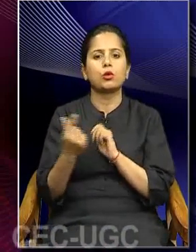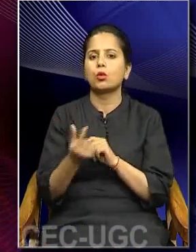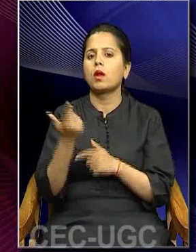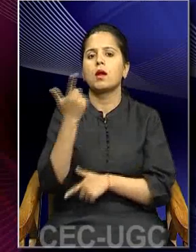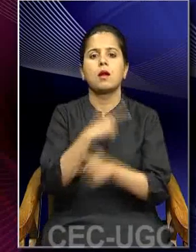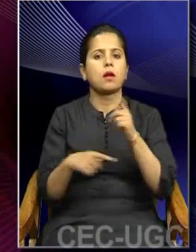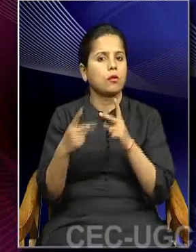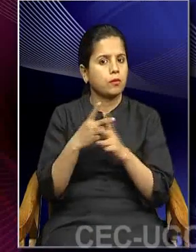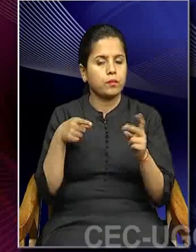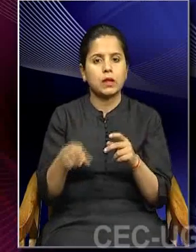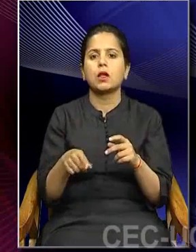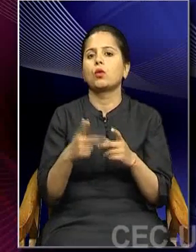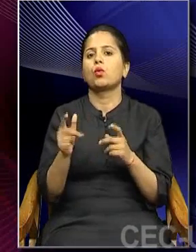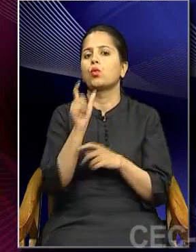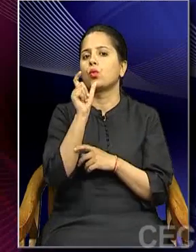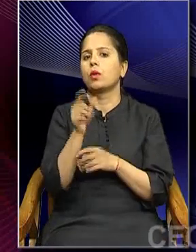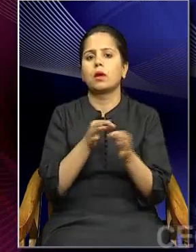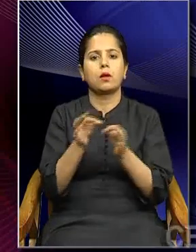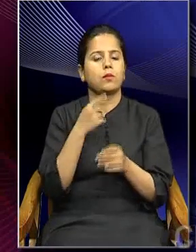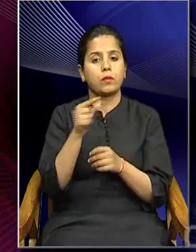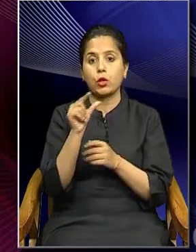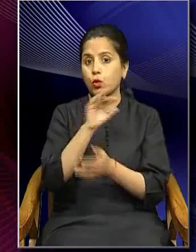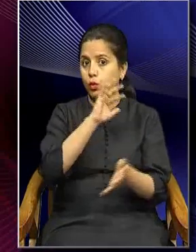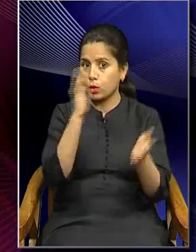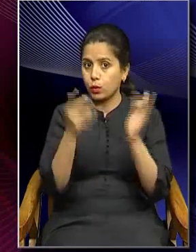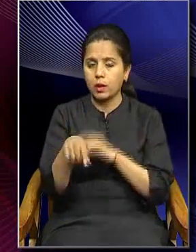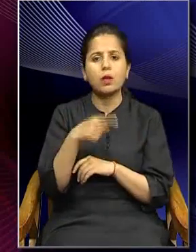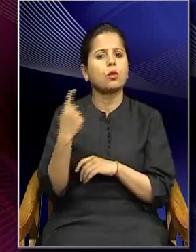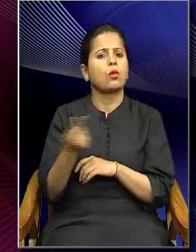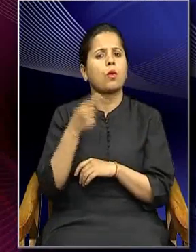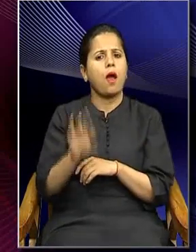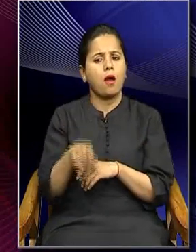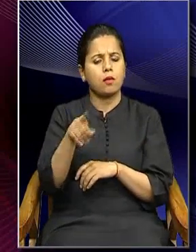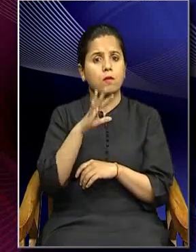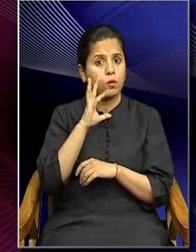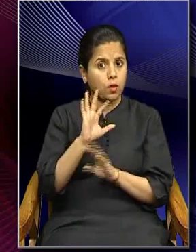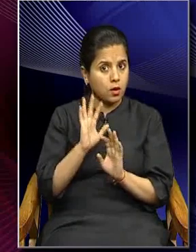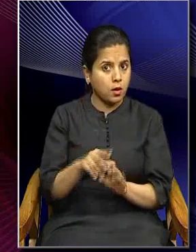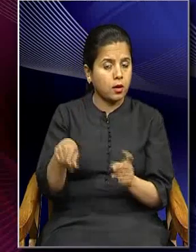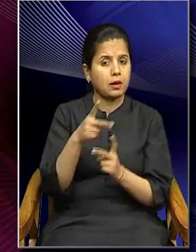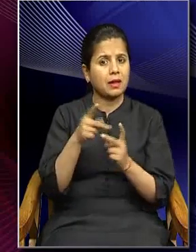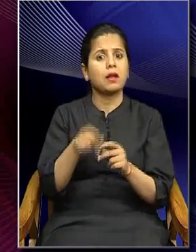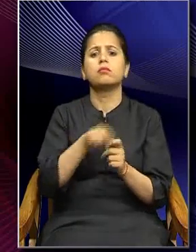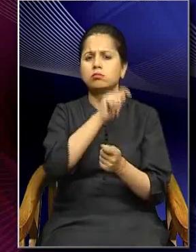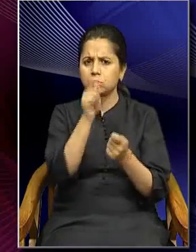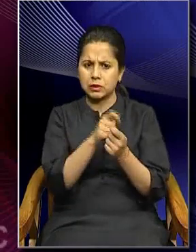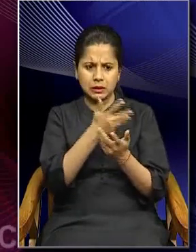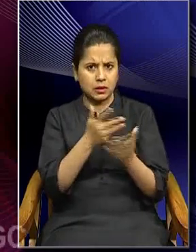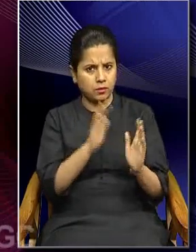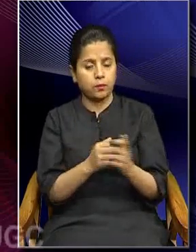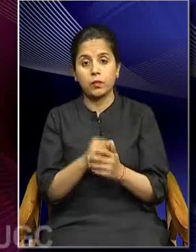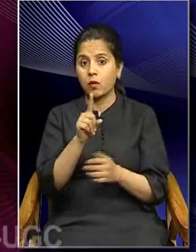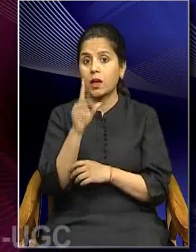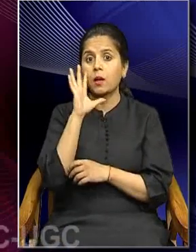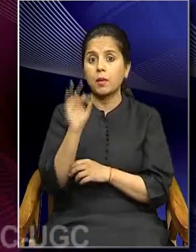to describe this world. So, universals are just as real as particular things are. One